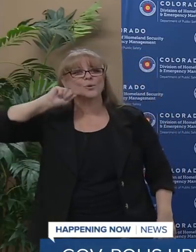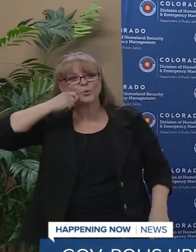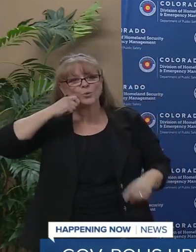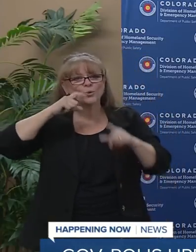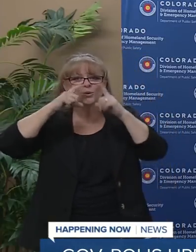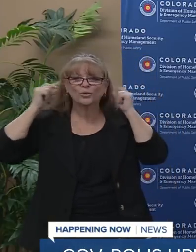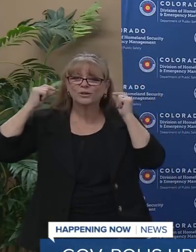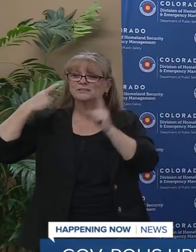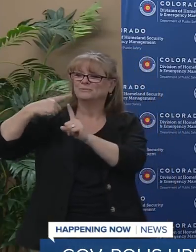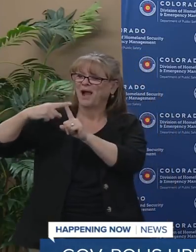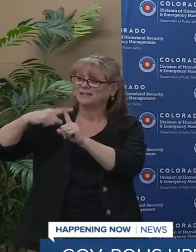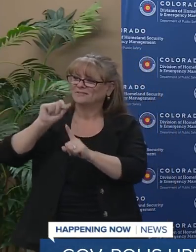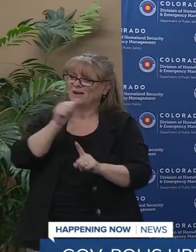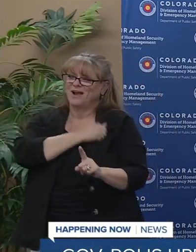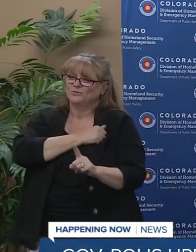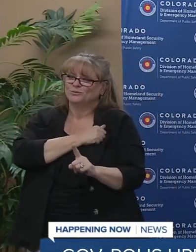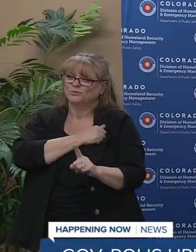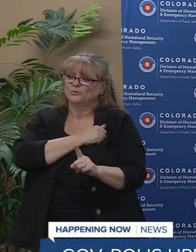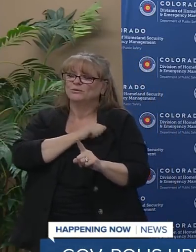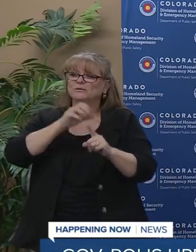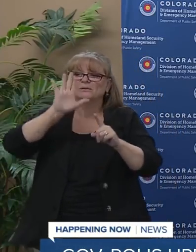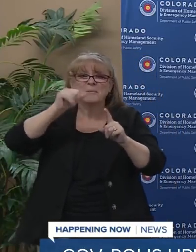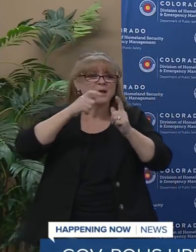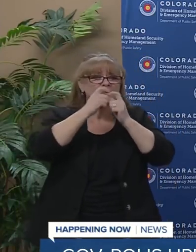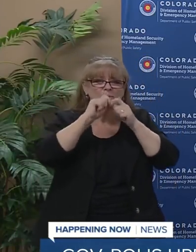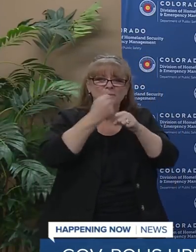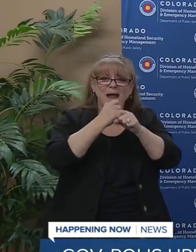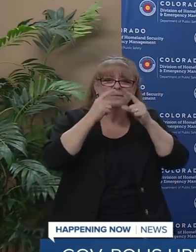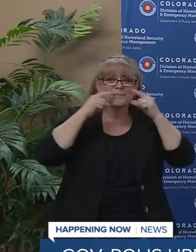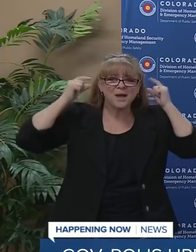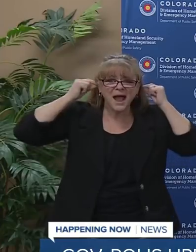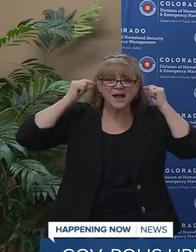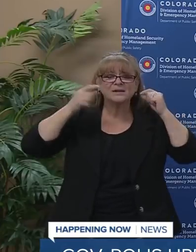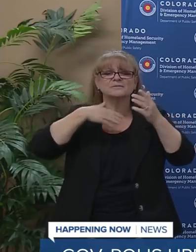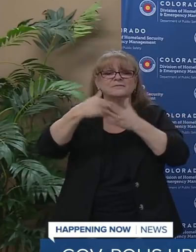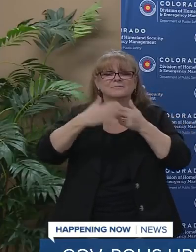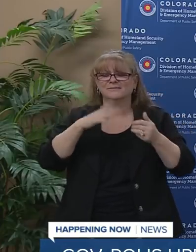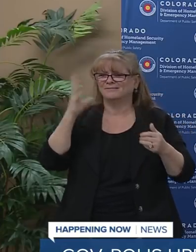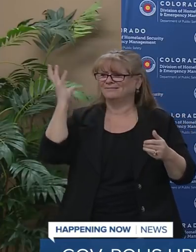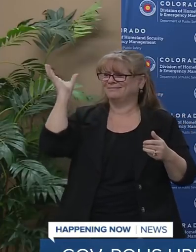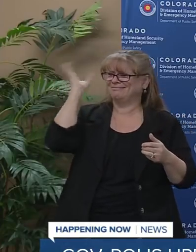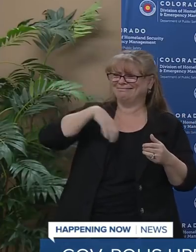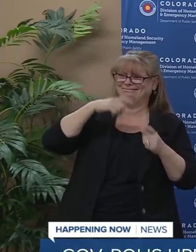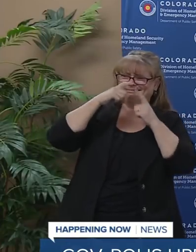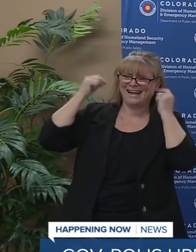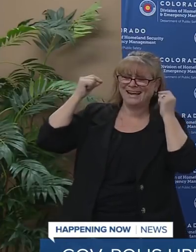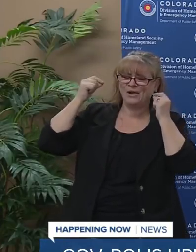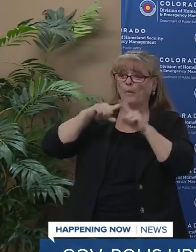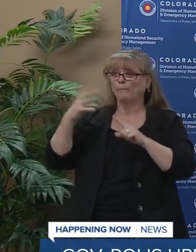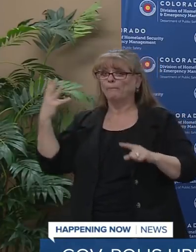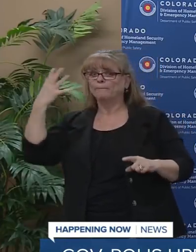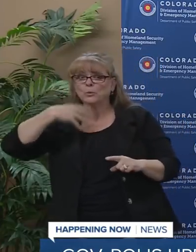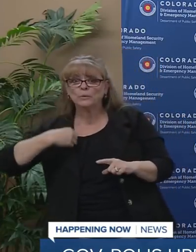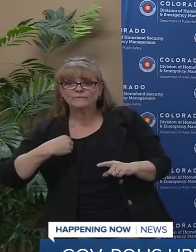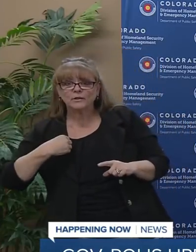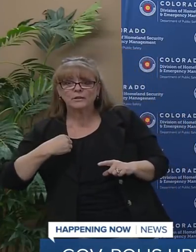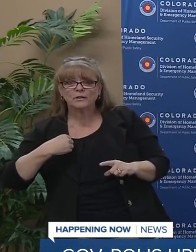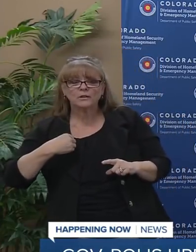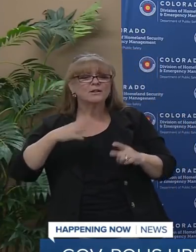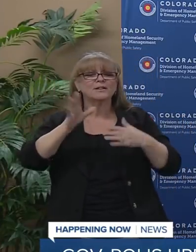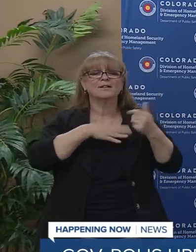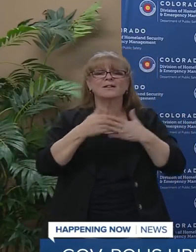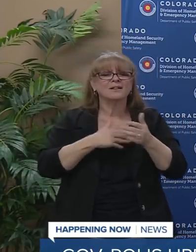making or using, as odd as they are, as weird as they are, as beautiful as they are, if you're talented, whatever you're doing, share that and